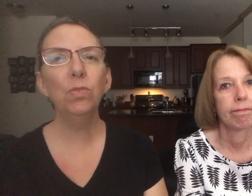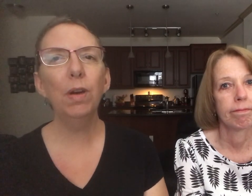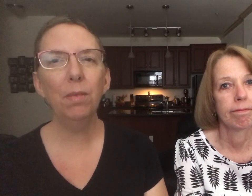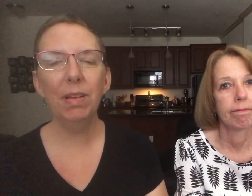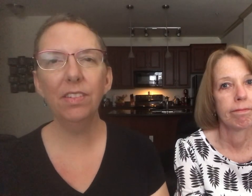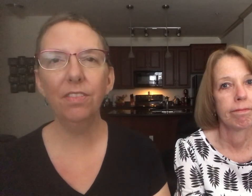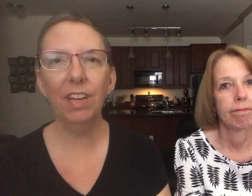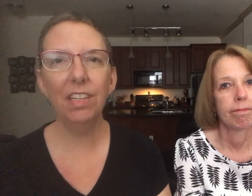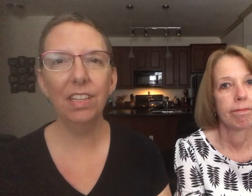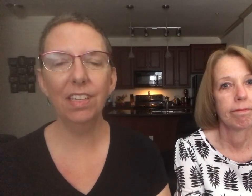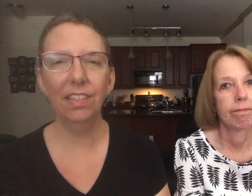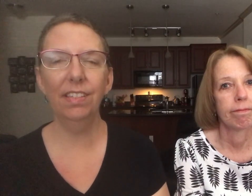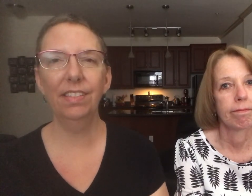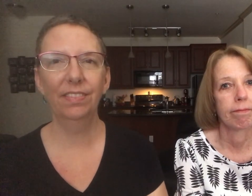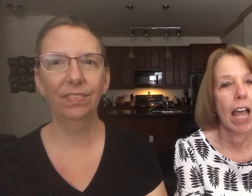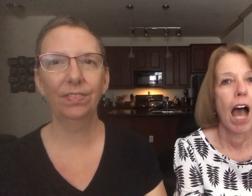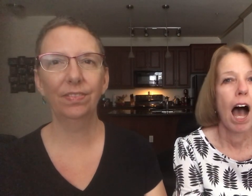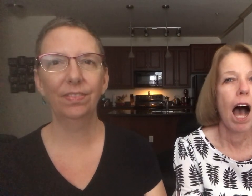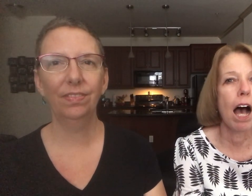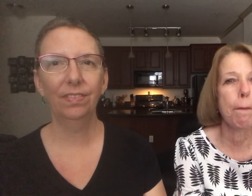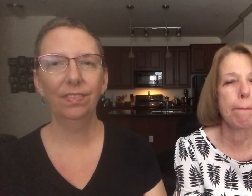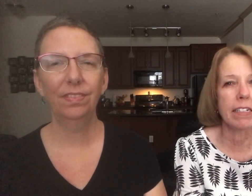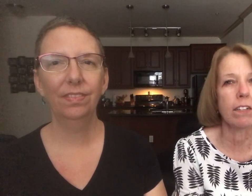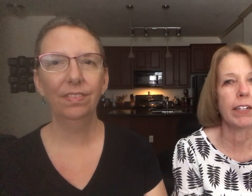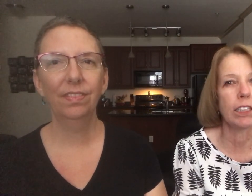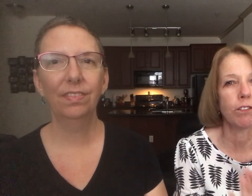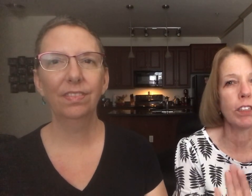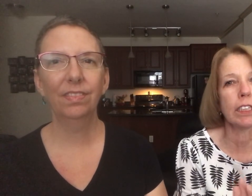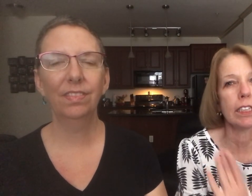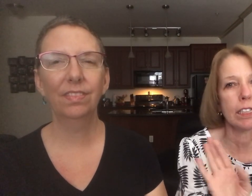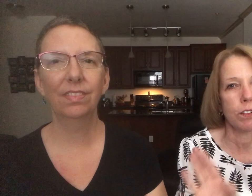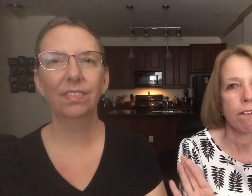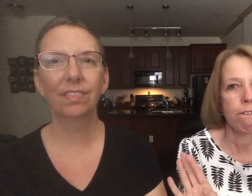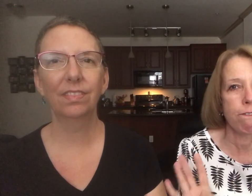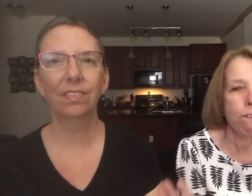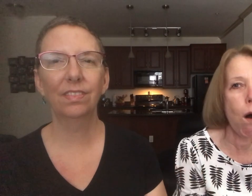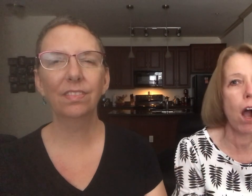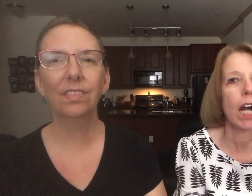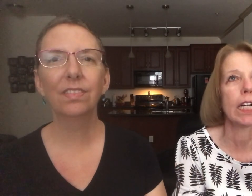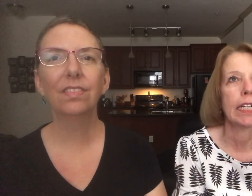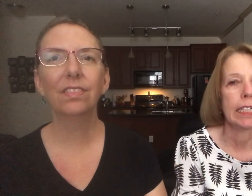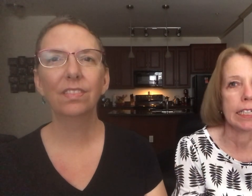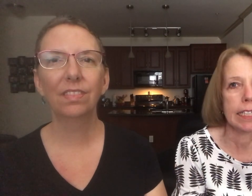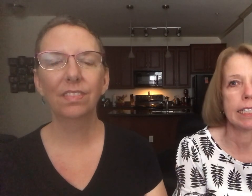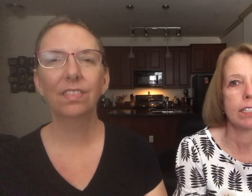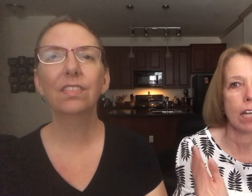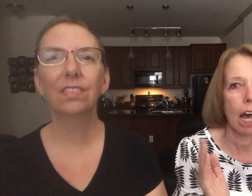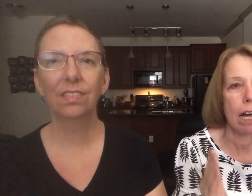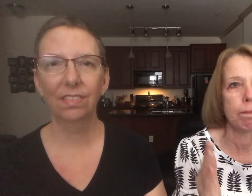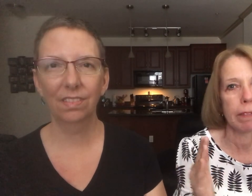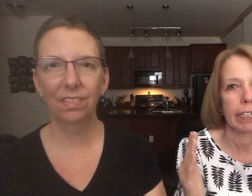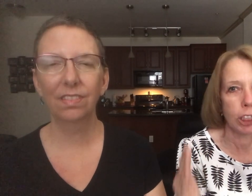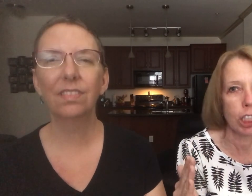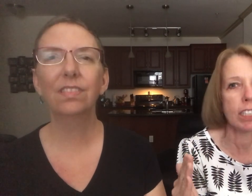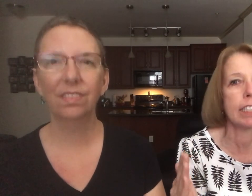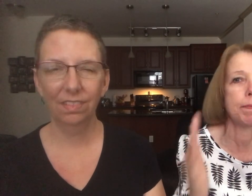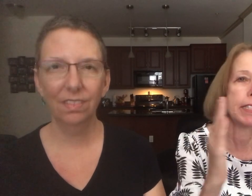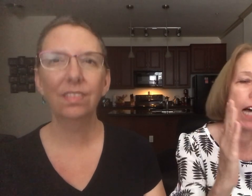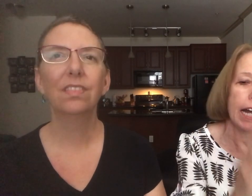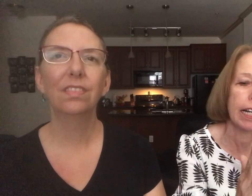where Pennsylvania is? Pennsylvania really is on the far east, like Jersey's beside it, and